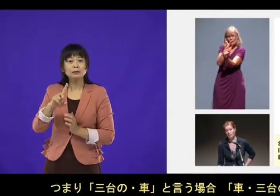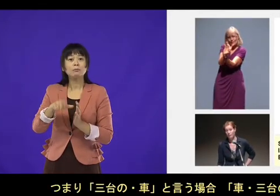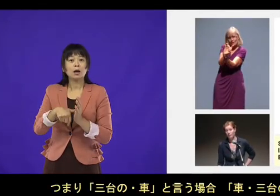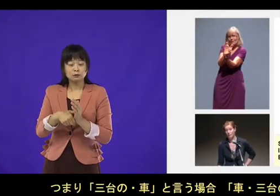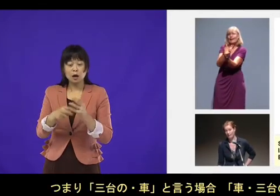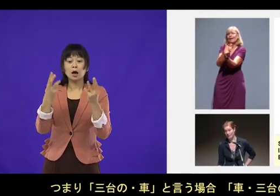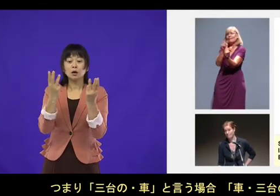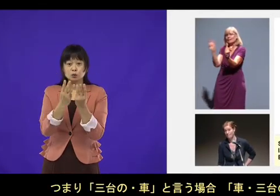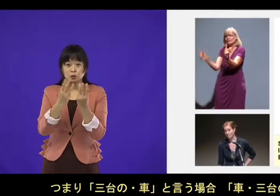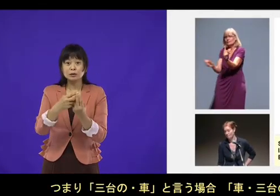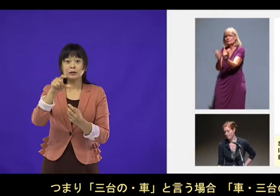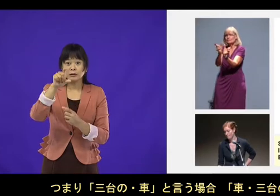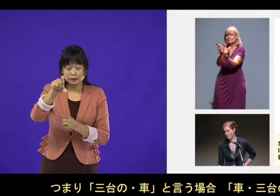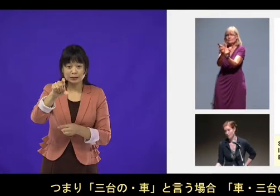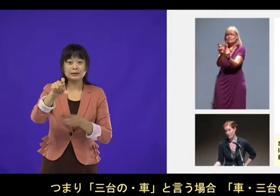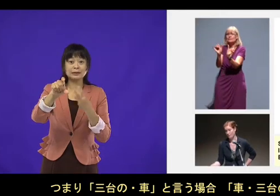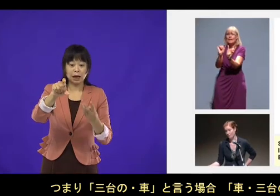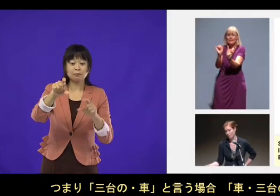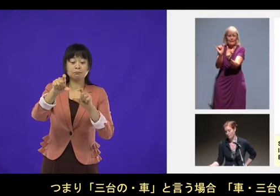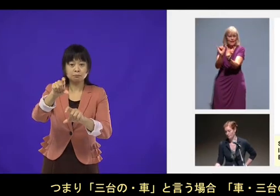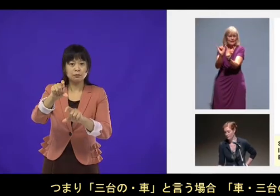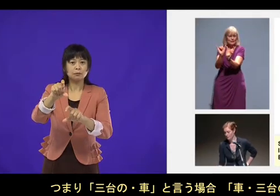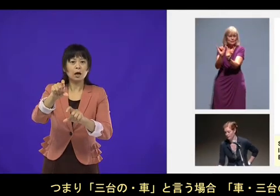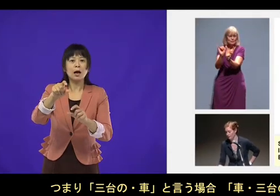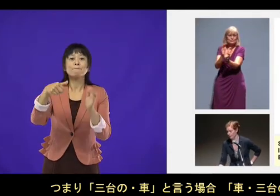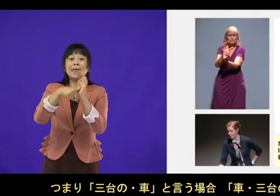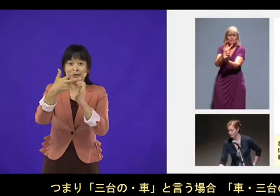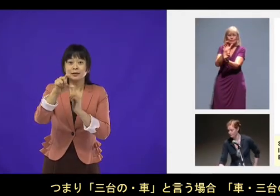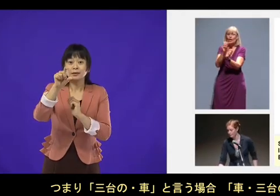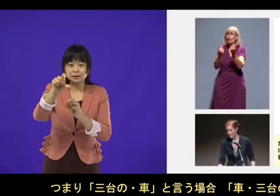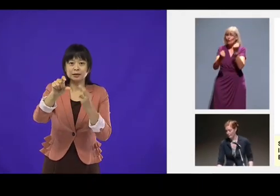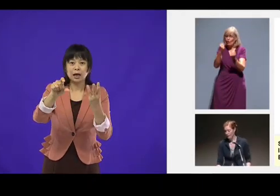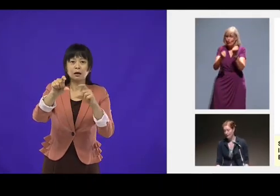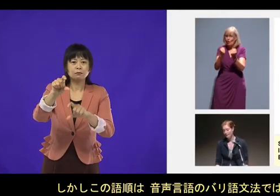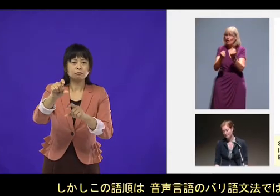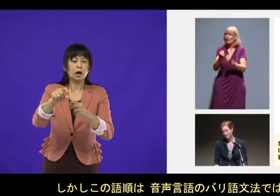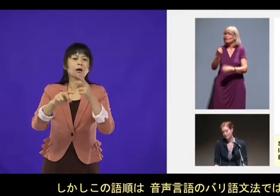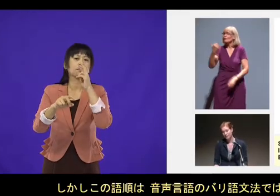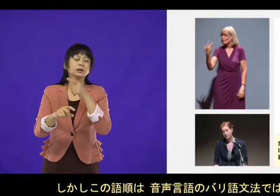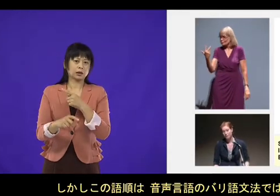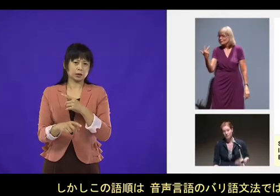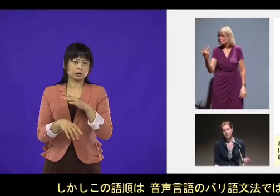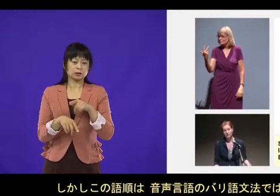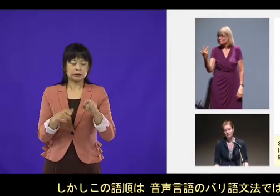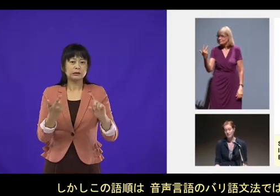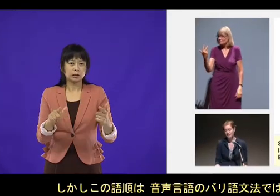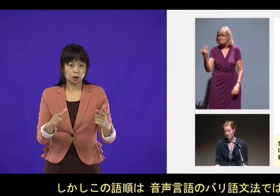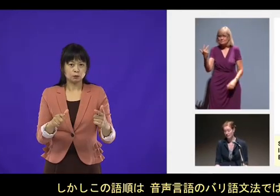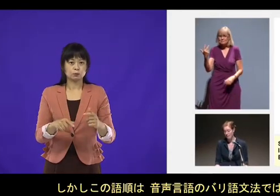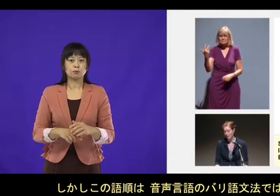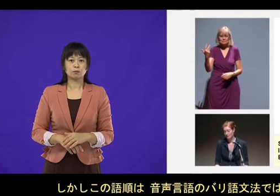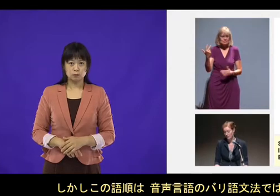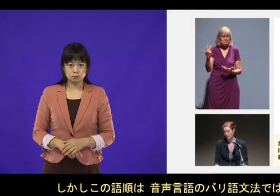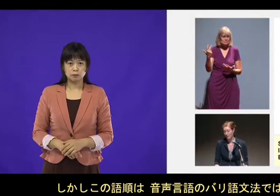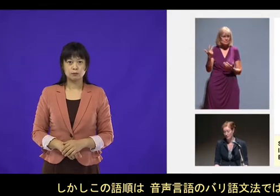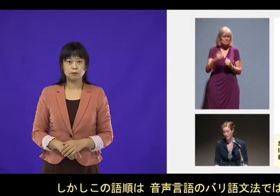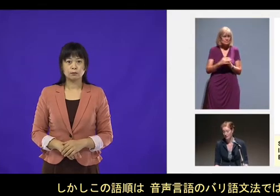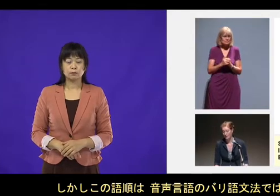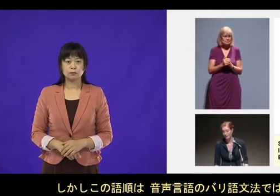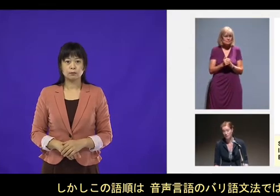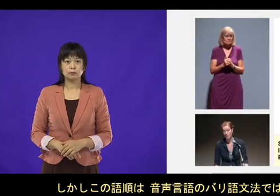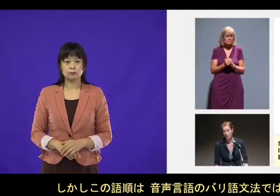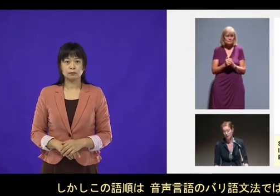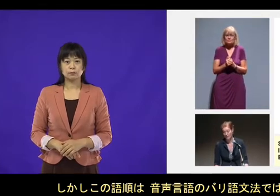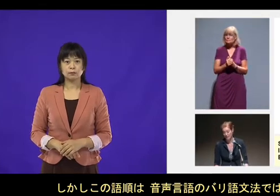we get car 3, to say 3 cars. And this latter order is grammatical